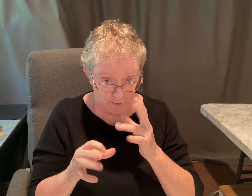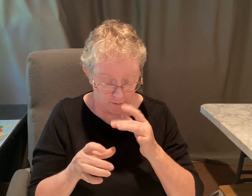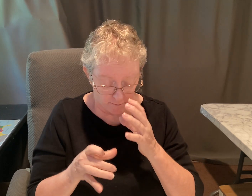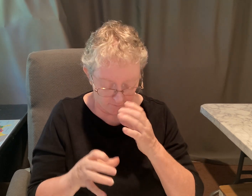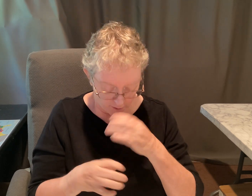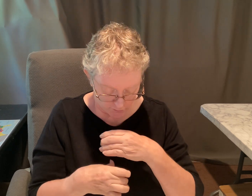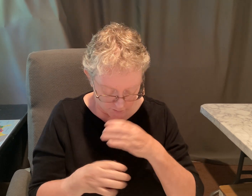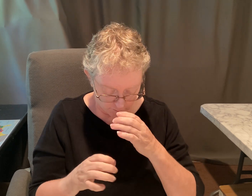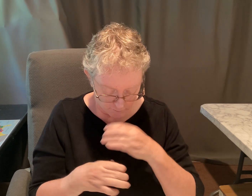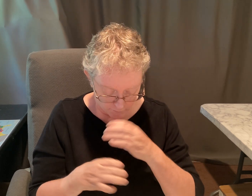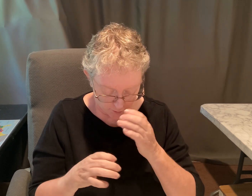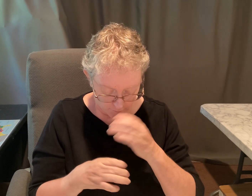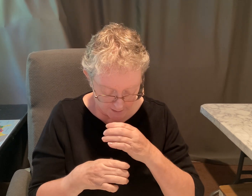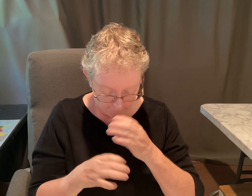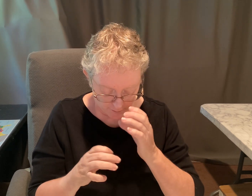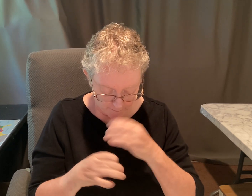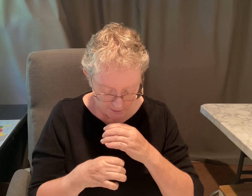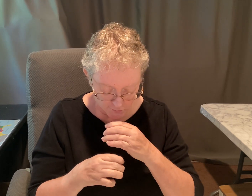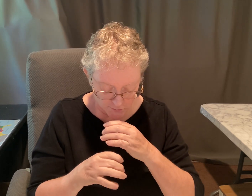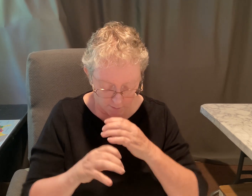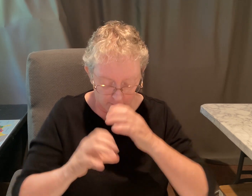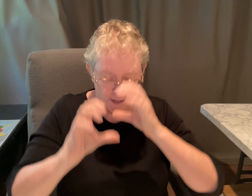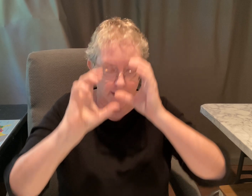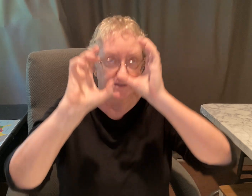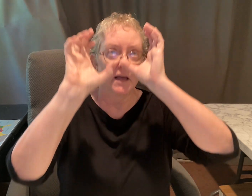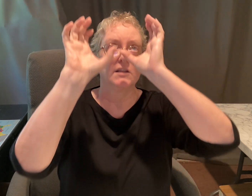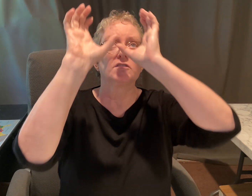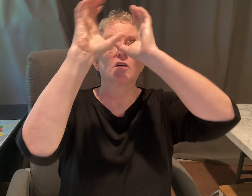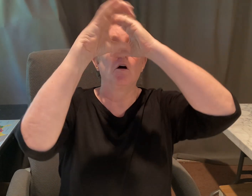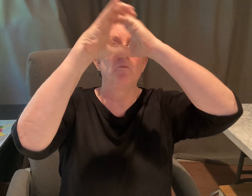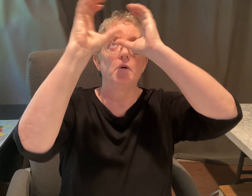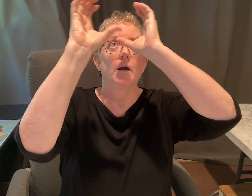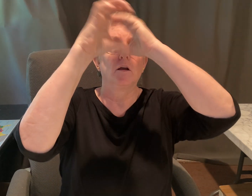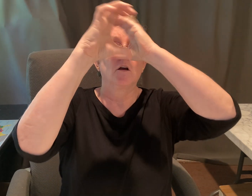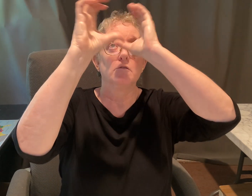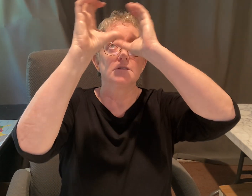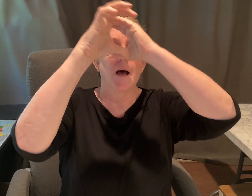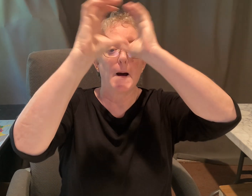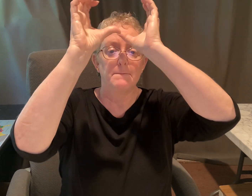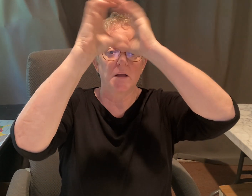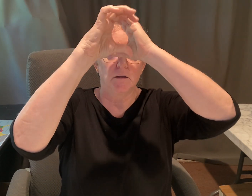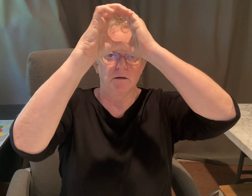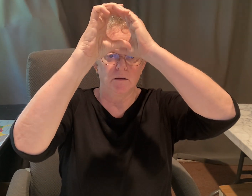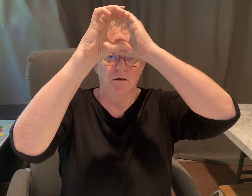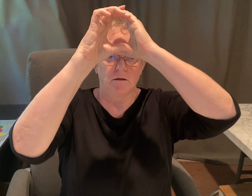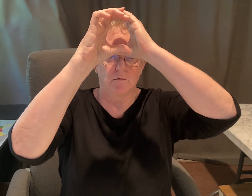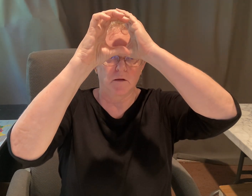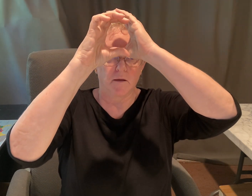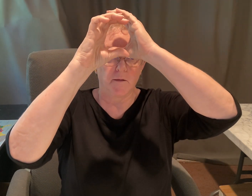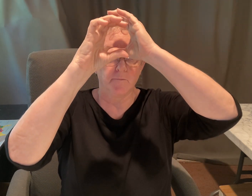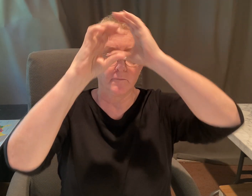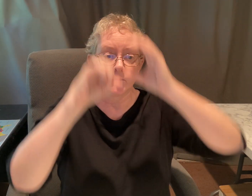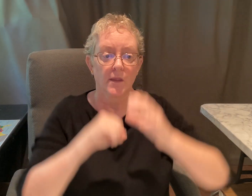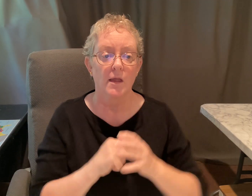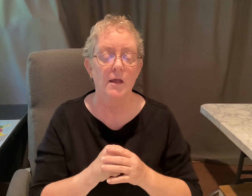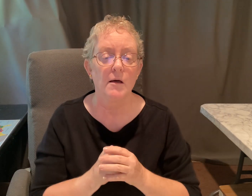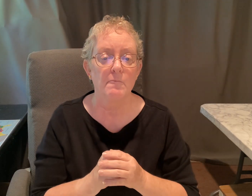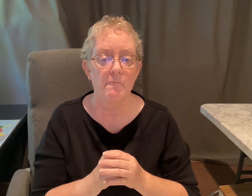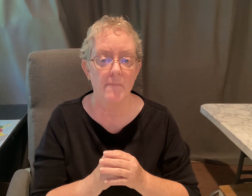your fingers and go down for a microscope. Telescope goes up. Okay.